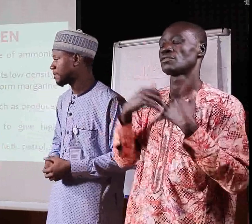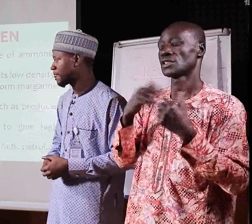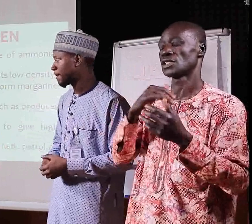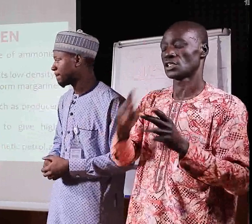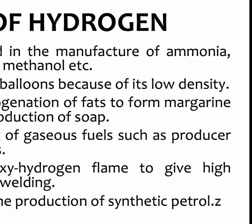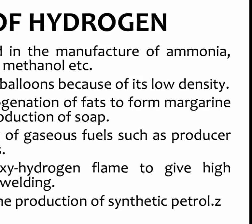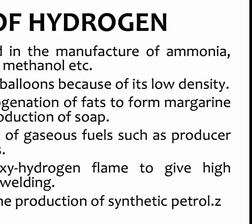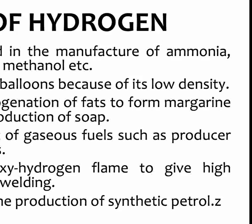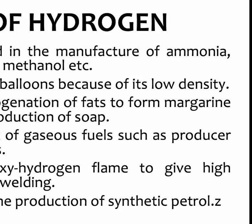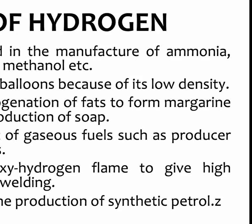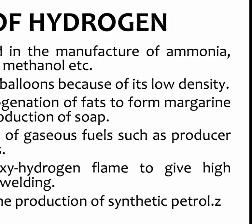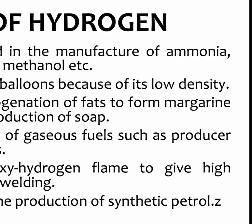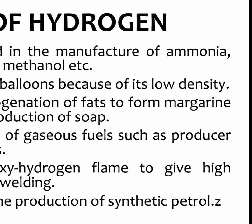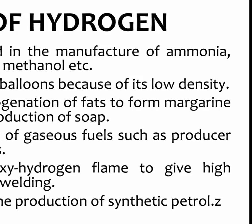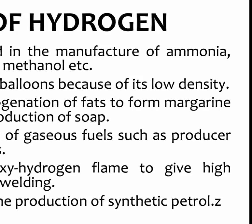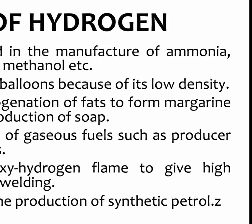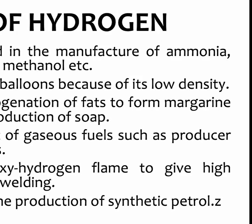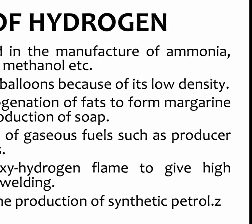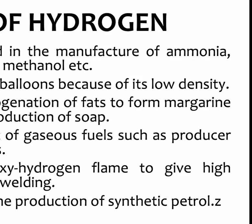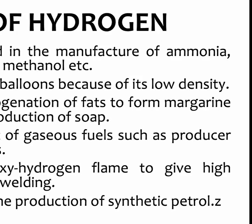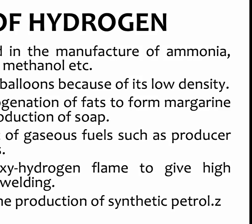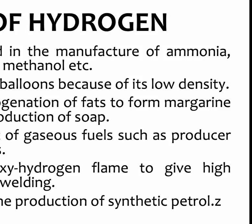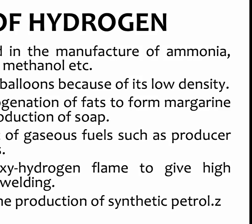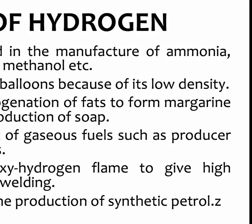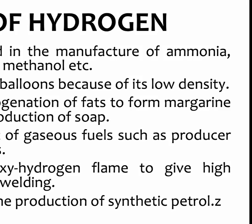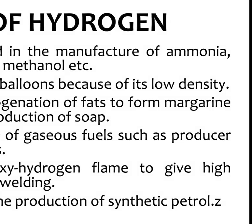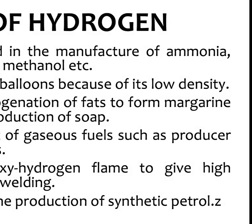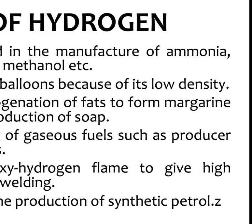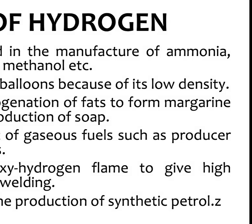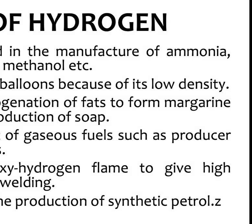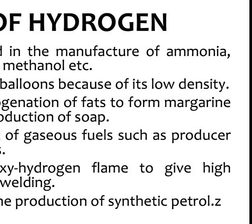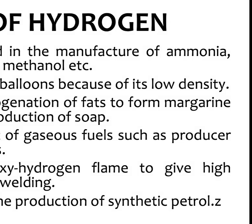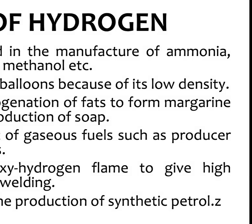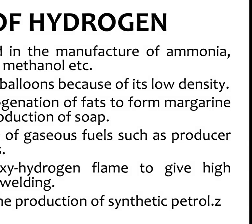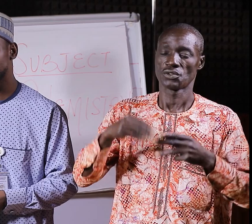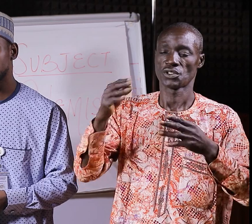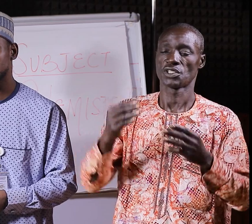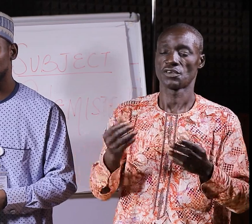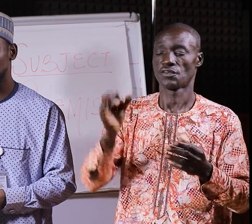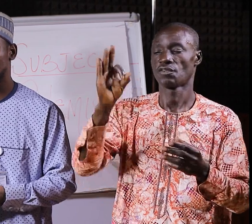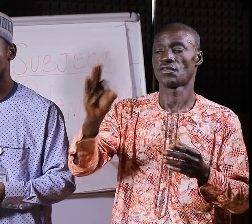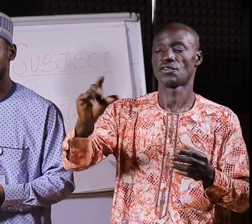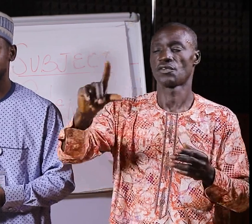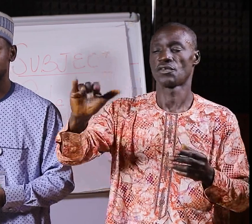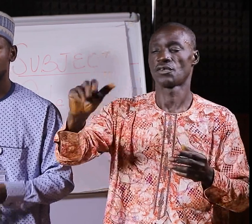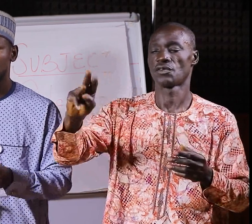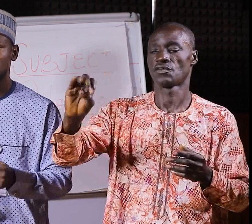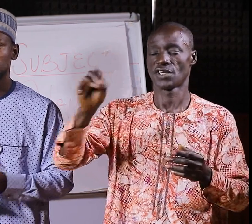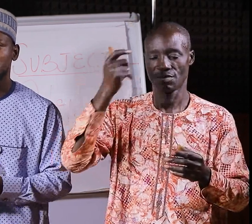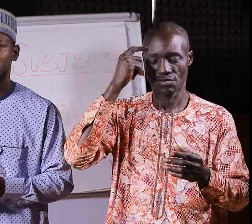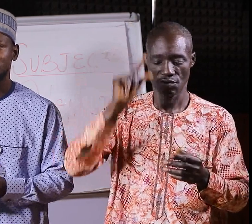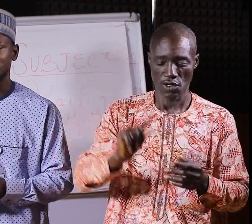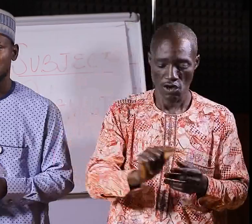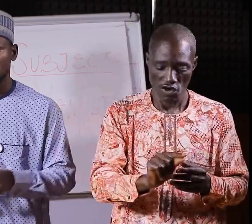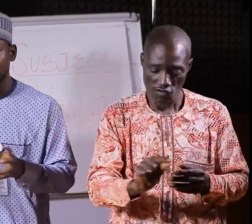industry. 5, it is used in oxyhydrogen flame, which give a high temperatures for welding. What do